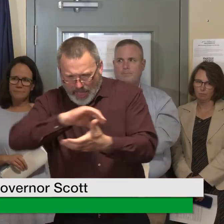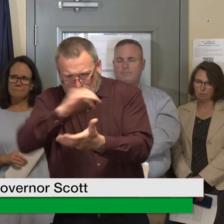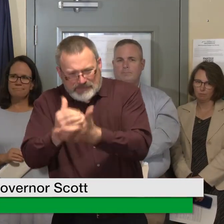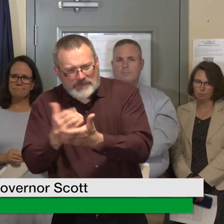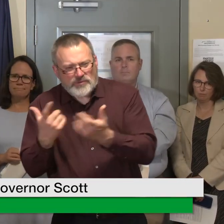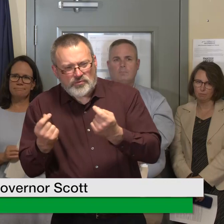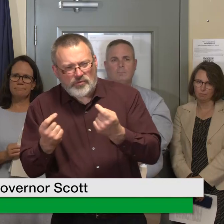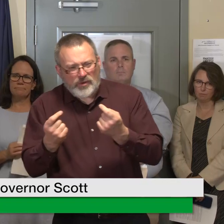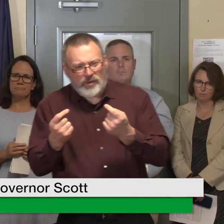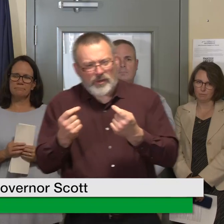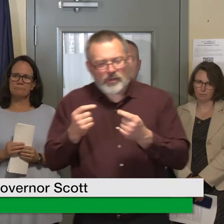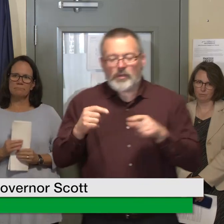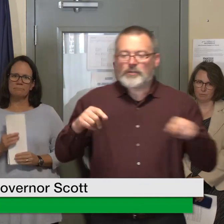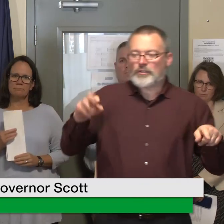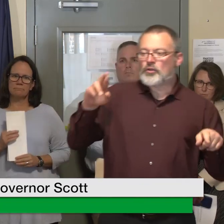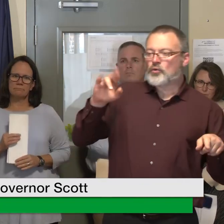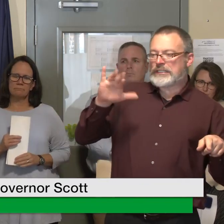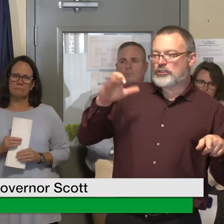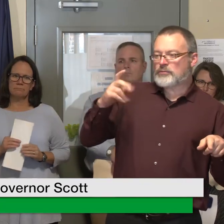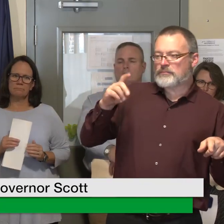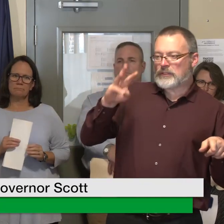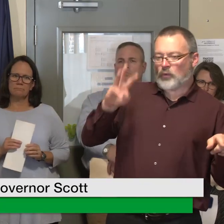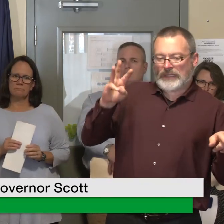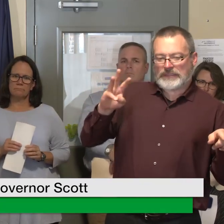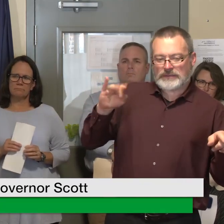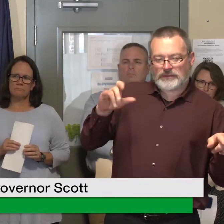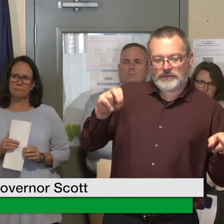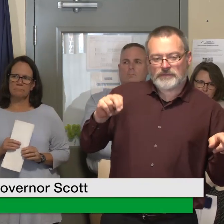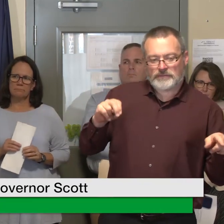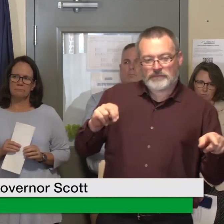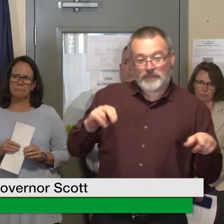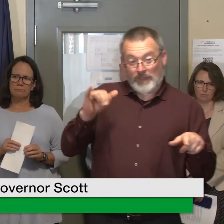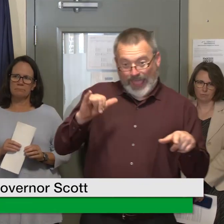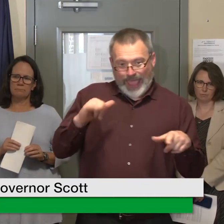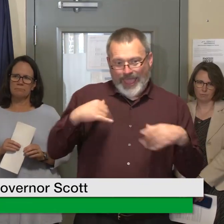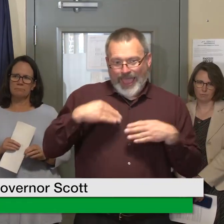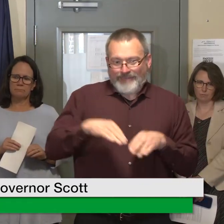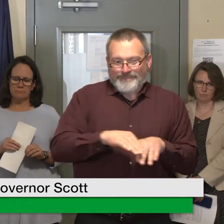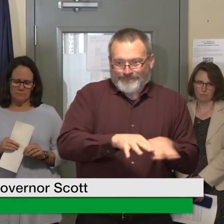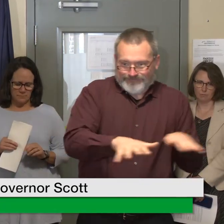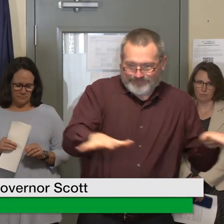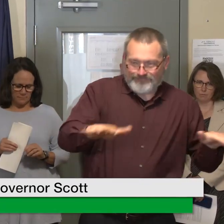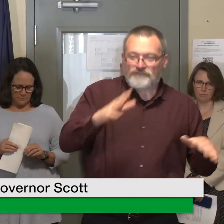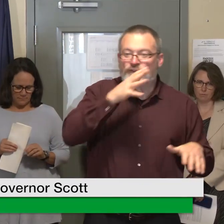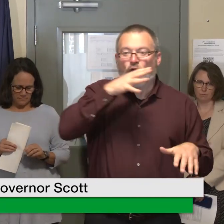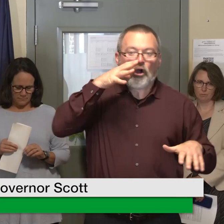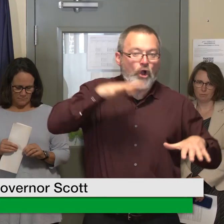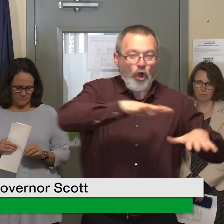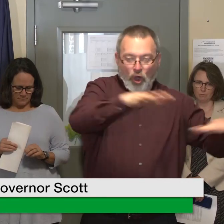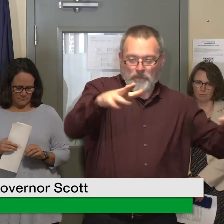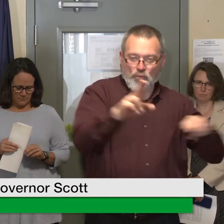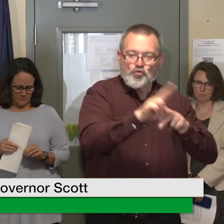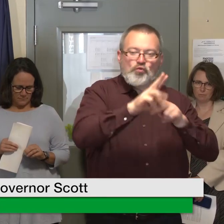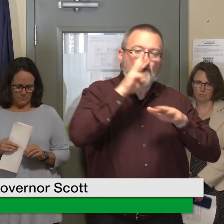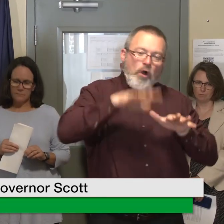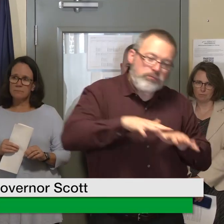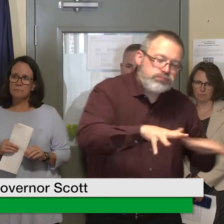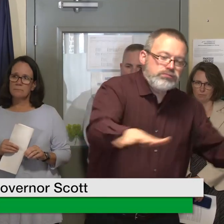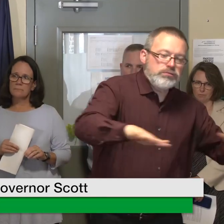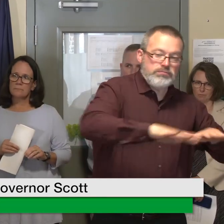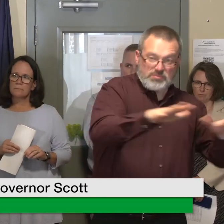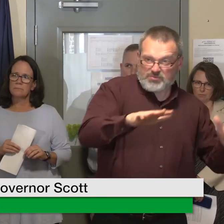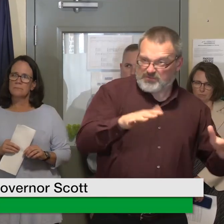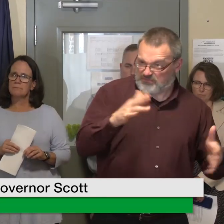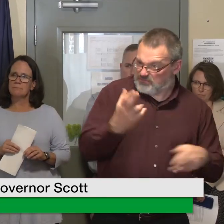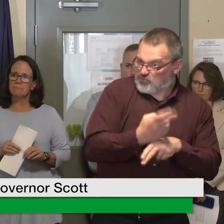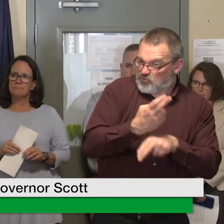and Williston, you can see the floodwaters filling the farmland and that sort of thing. But is that helping you in